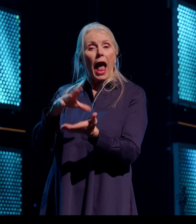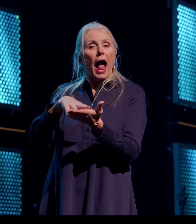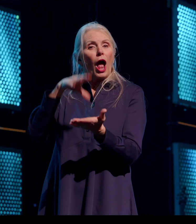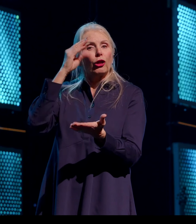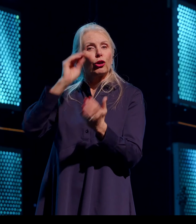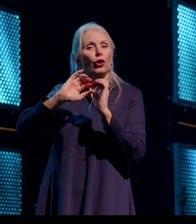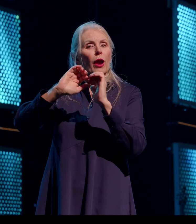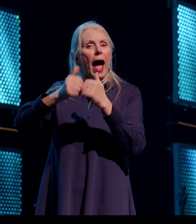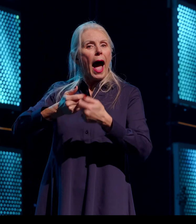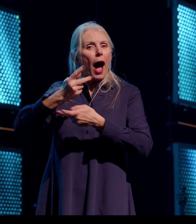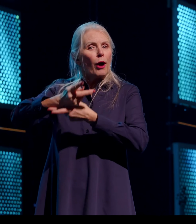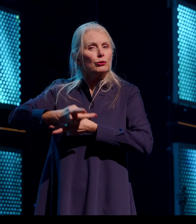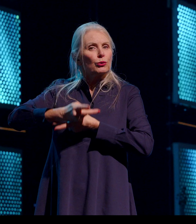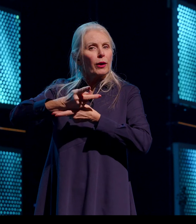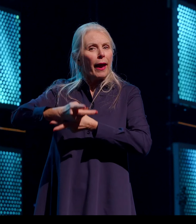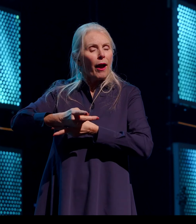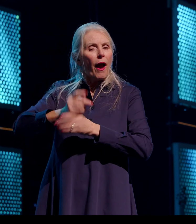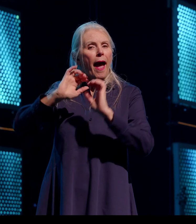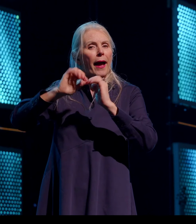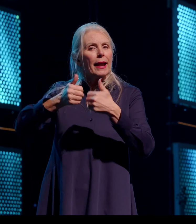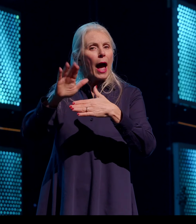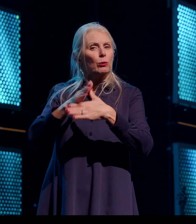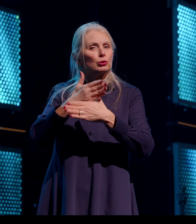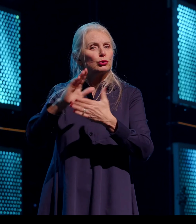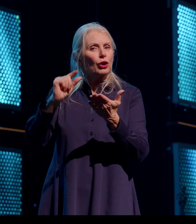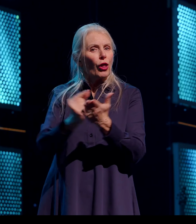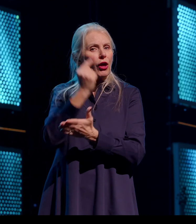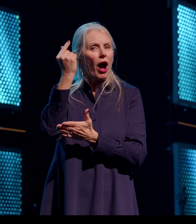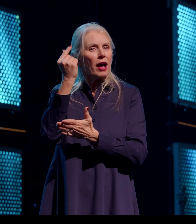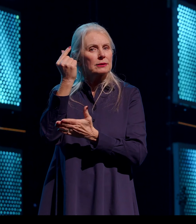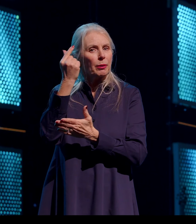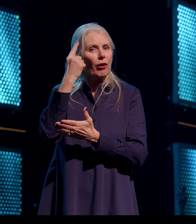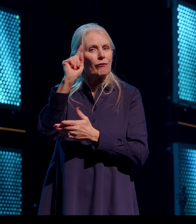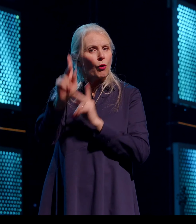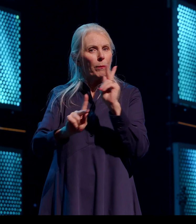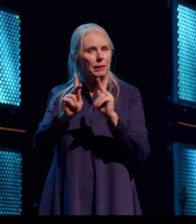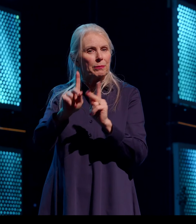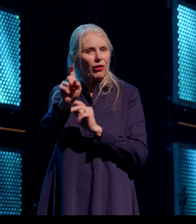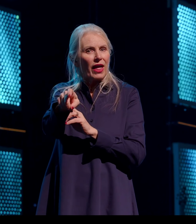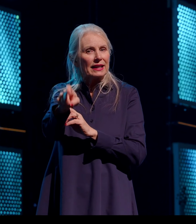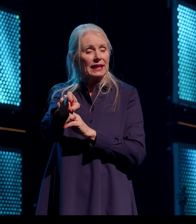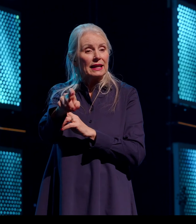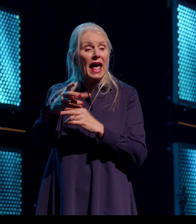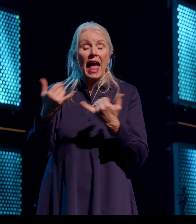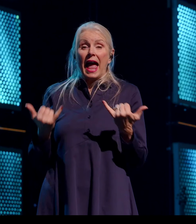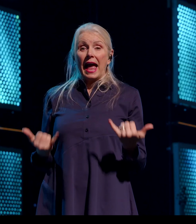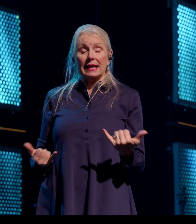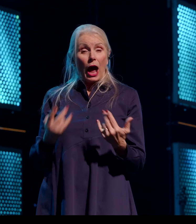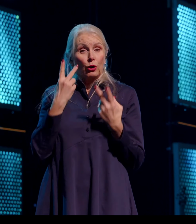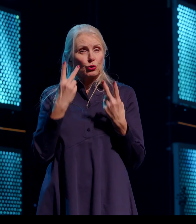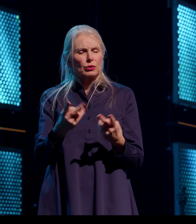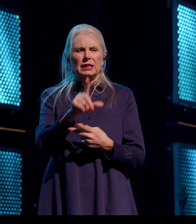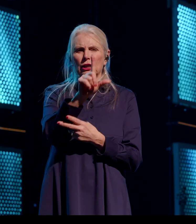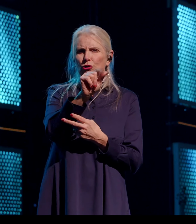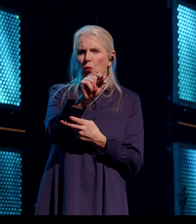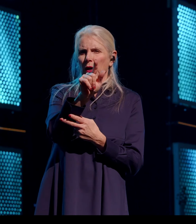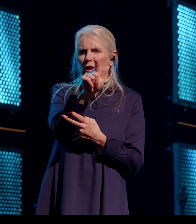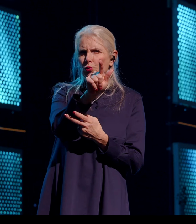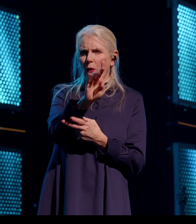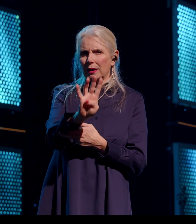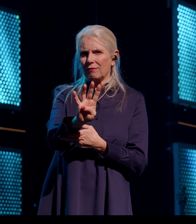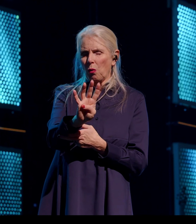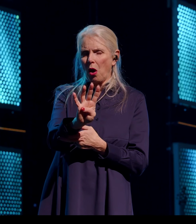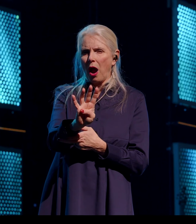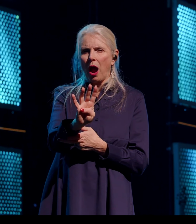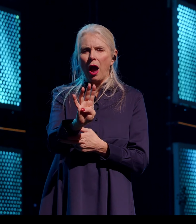and bring the gospel to those who need it. As we think about our plans for 2024, we need to consider who we should bring along with